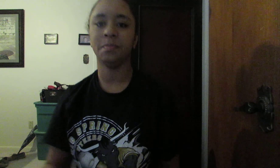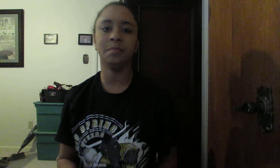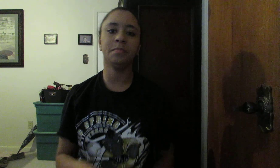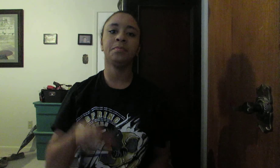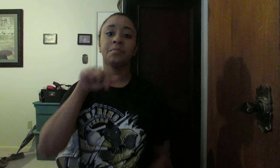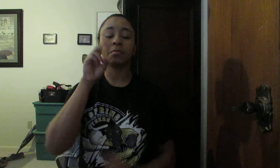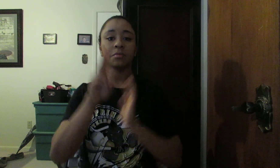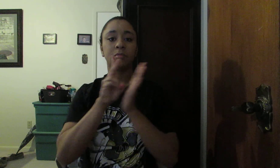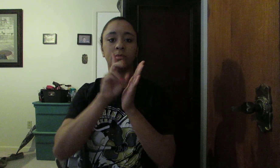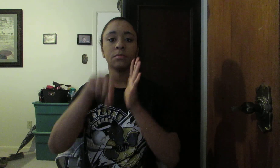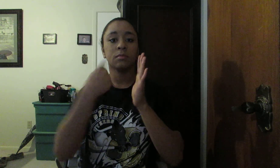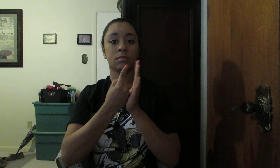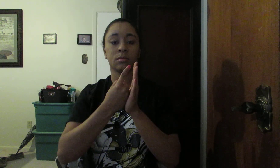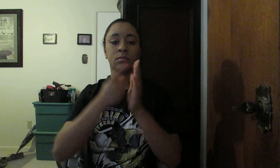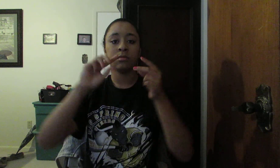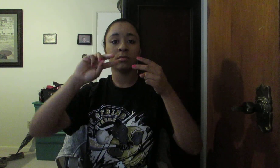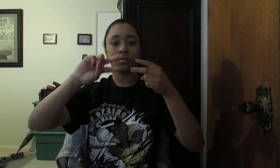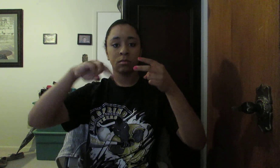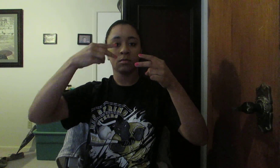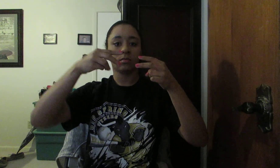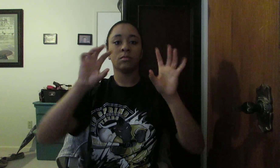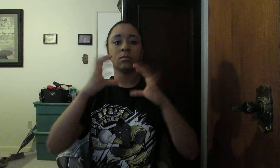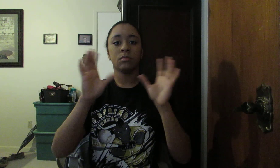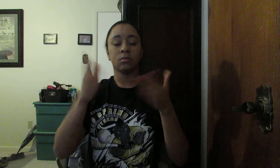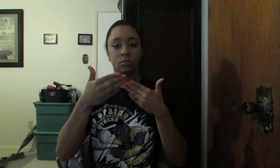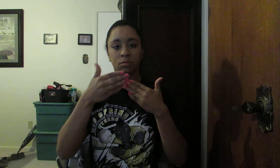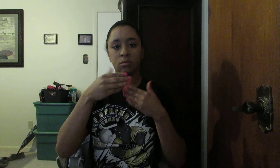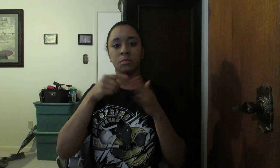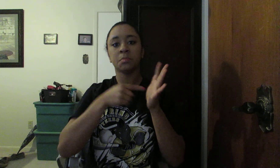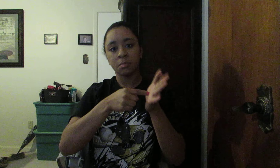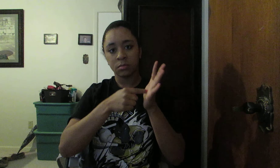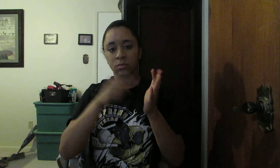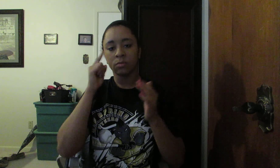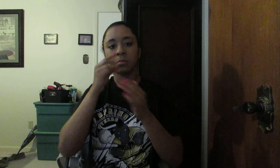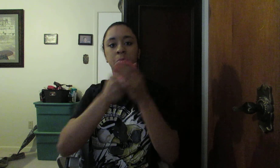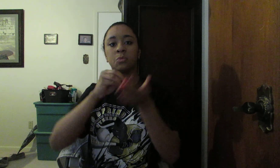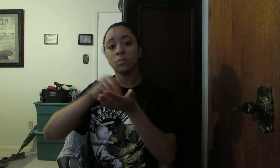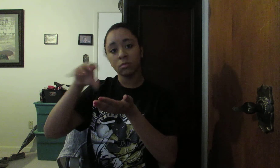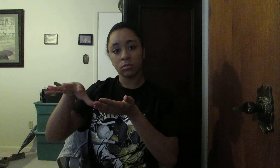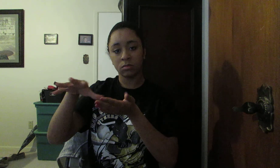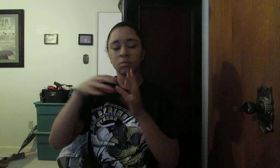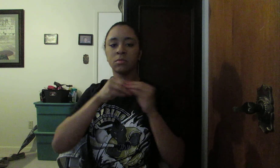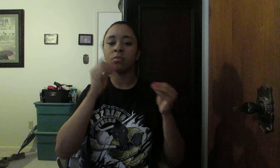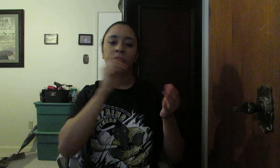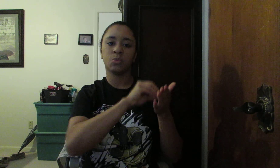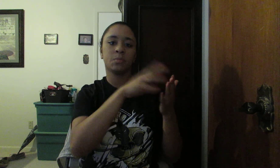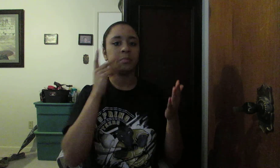this is going to be a video about the flipped classroom model for both my students and for my students' parents